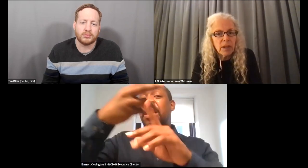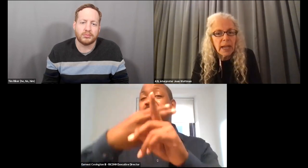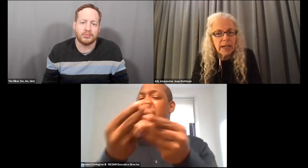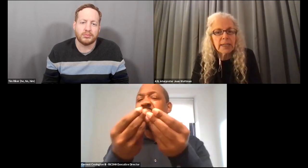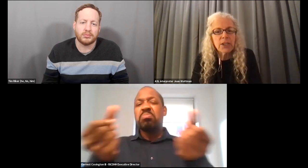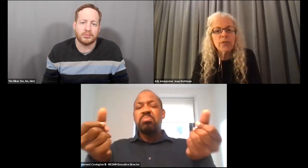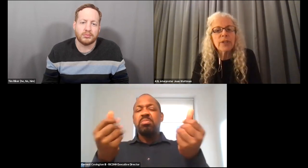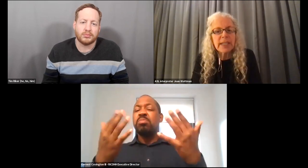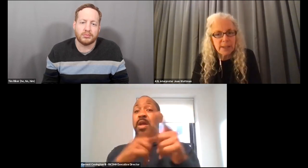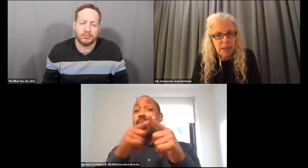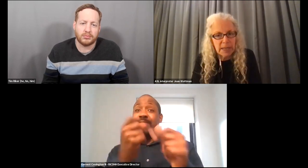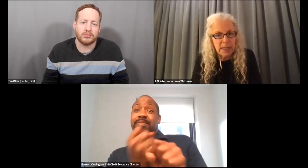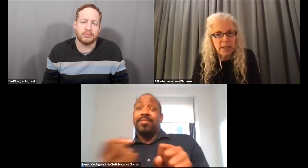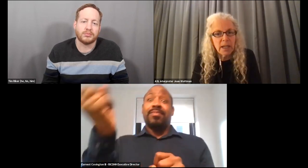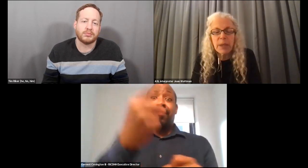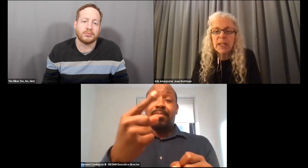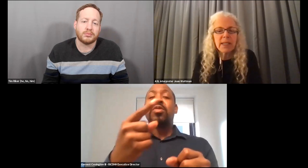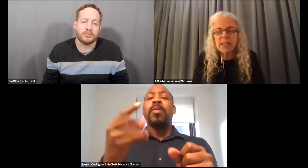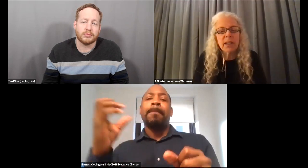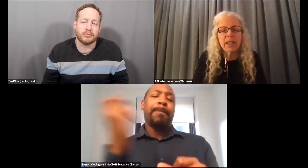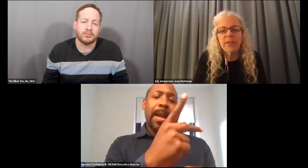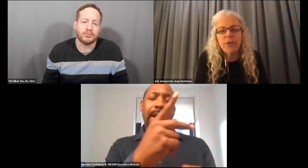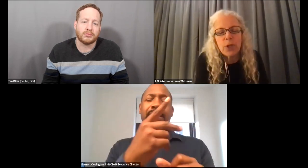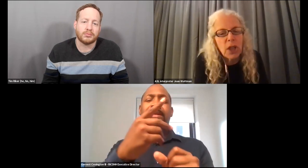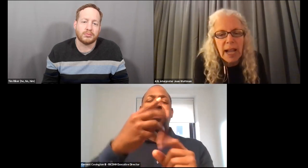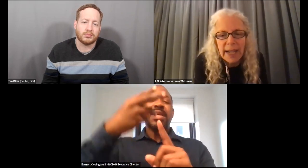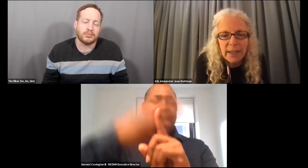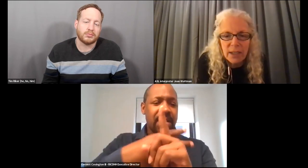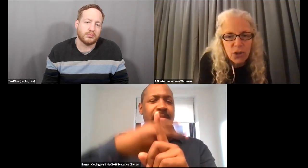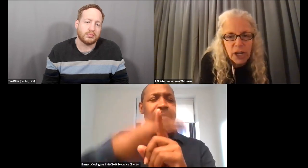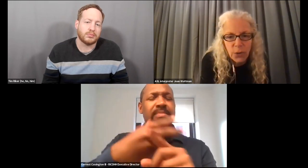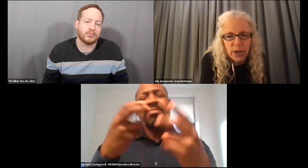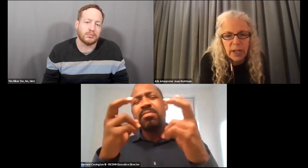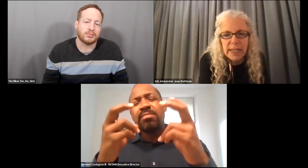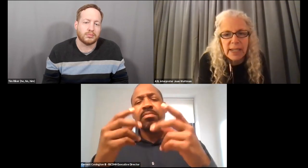and continue for 6 months, because from July to January, it's not an